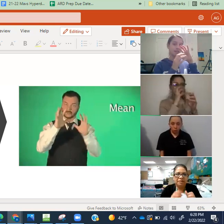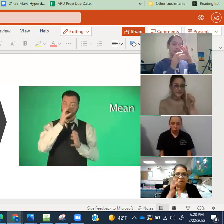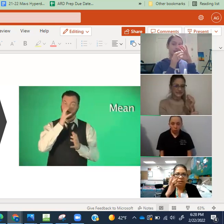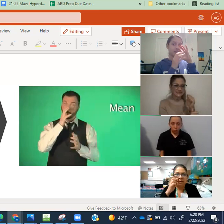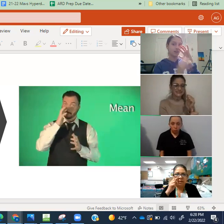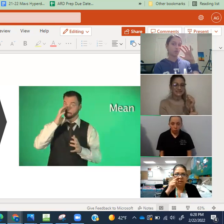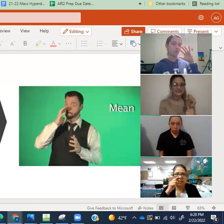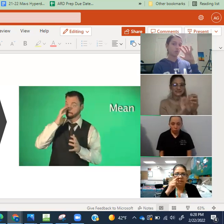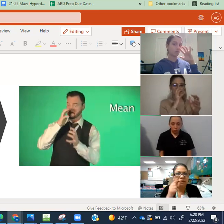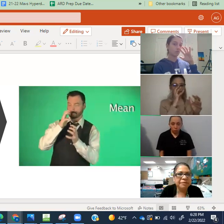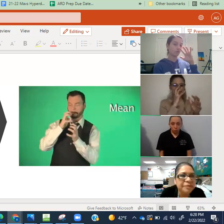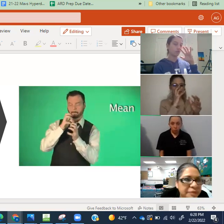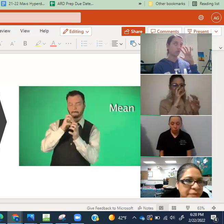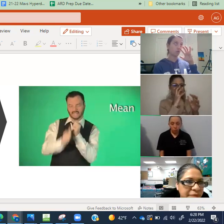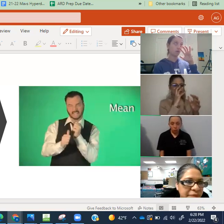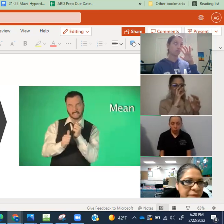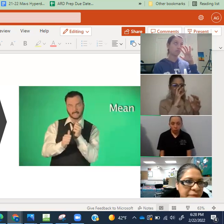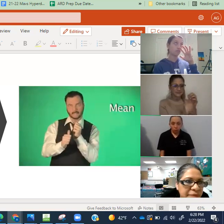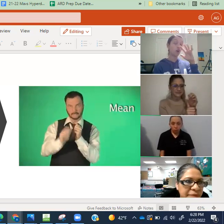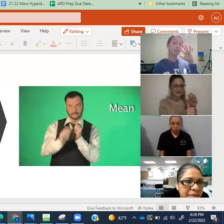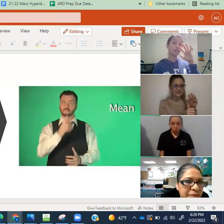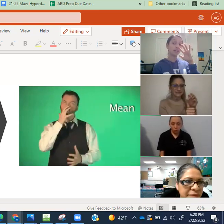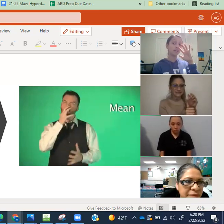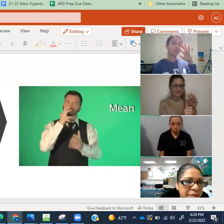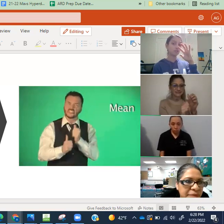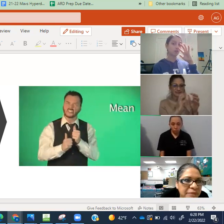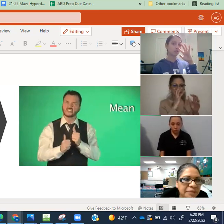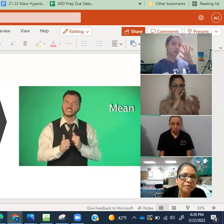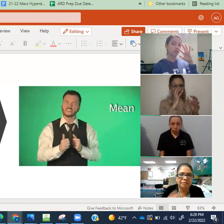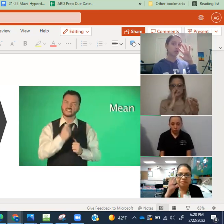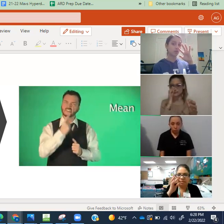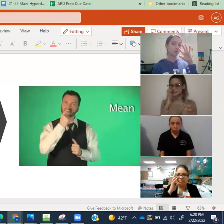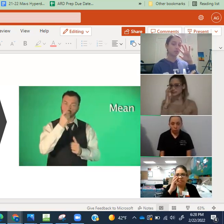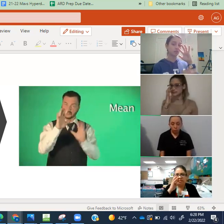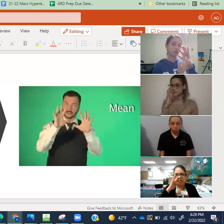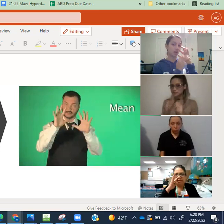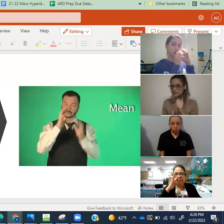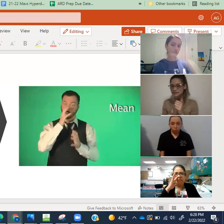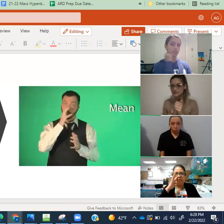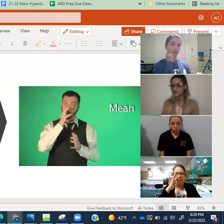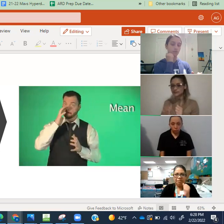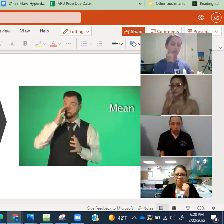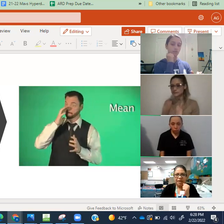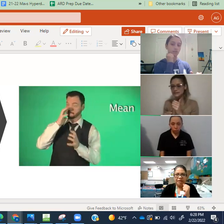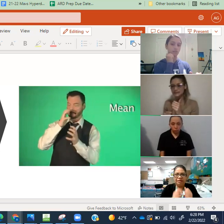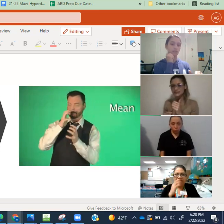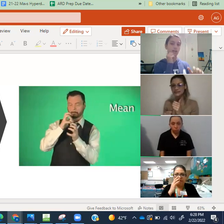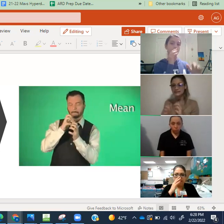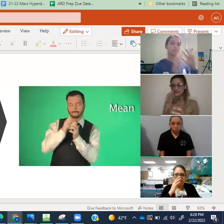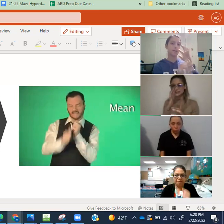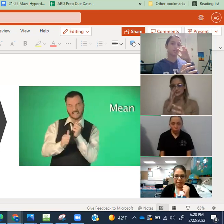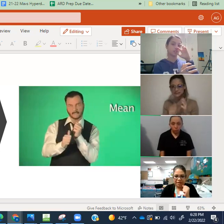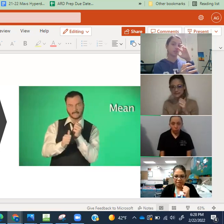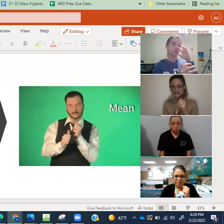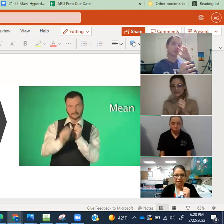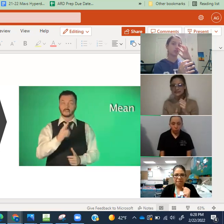Mean. and your dominant hand starts at your nose and goes down, Mean.